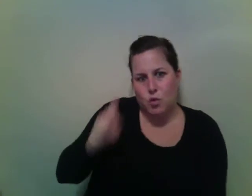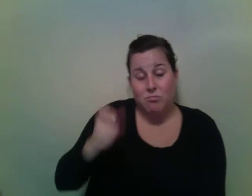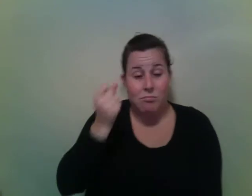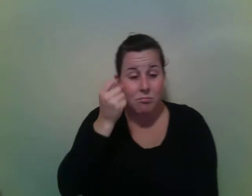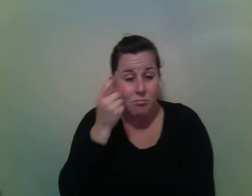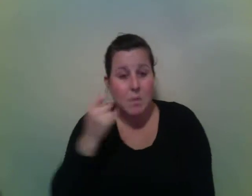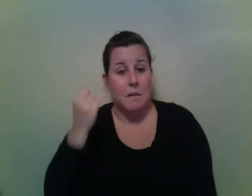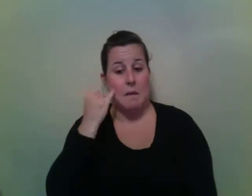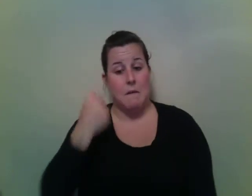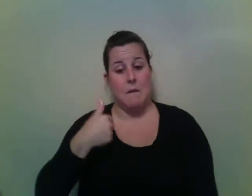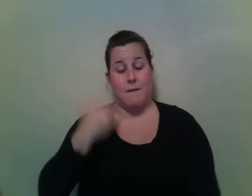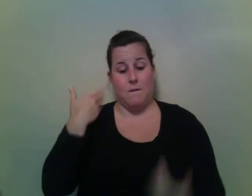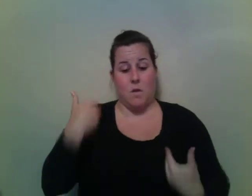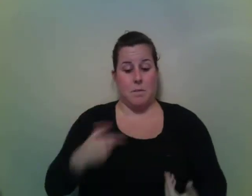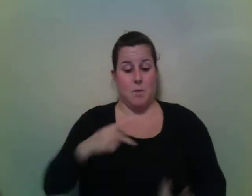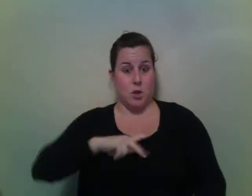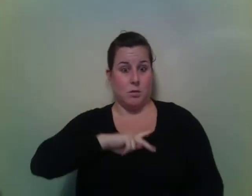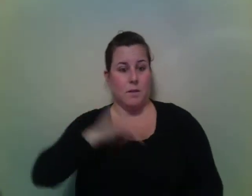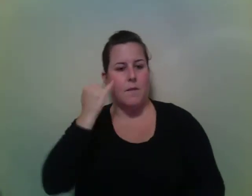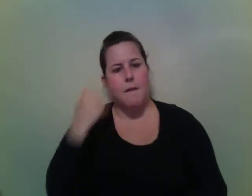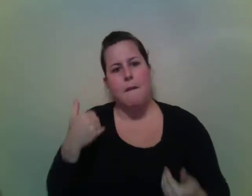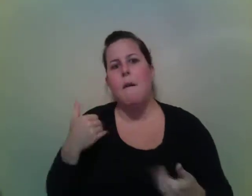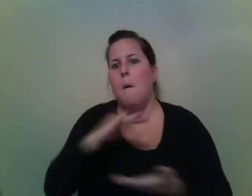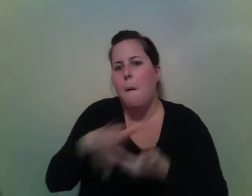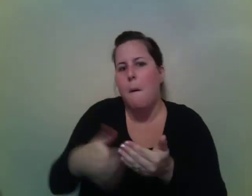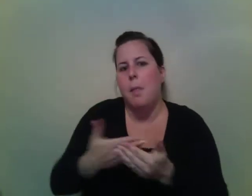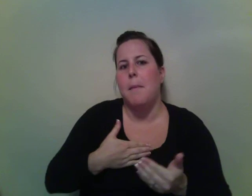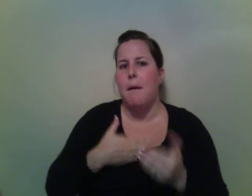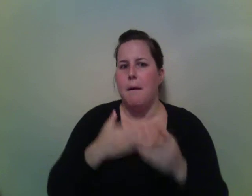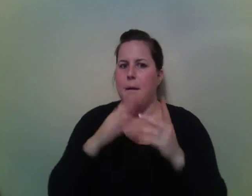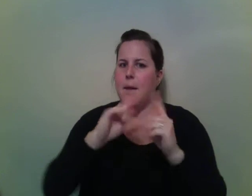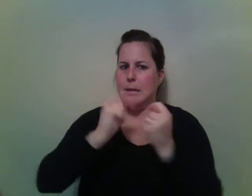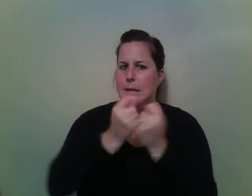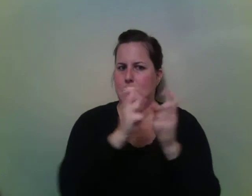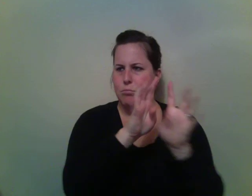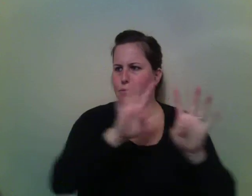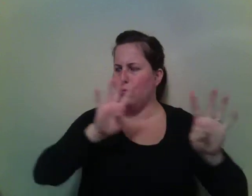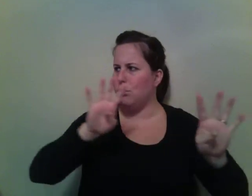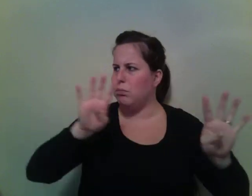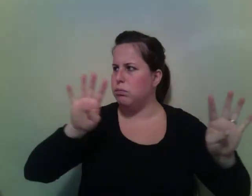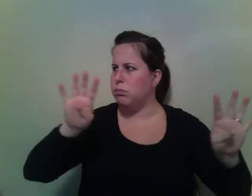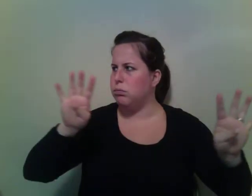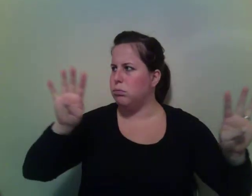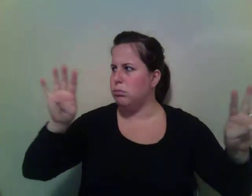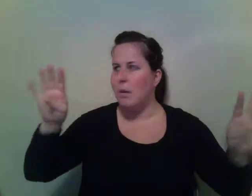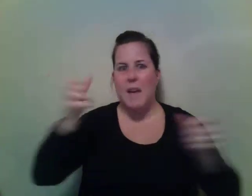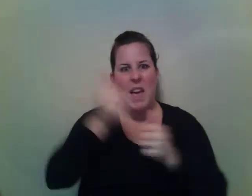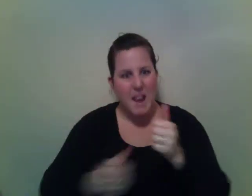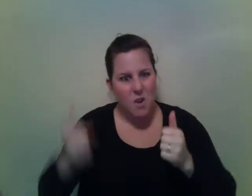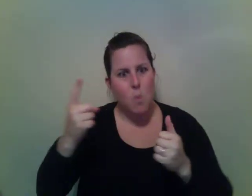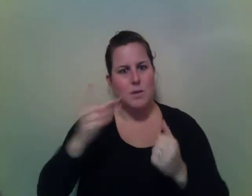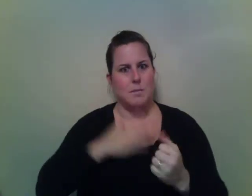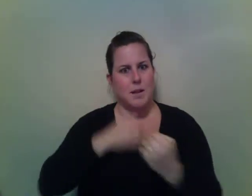personally, for me, if I had everyone on my front line, if I was sponsoring everyone I have personally enrolled, there is no